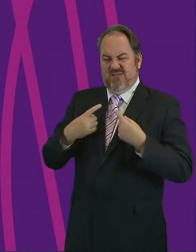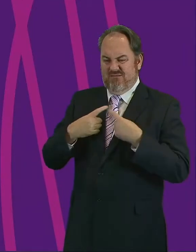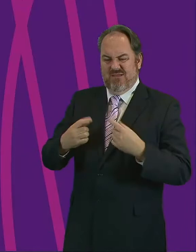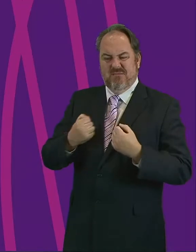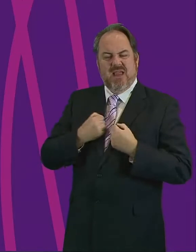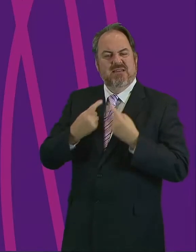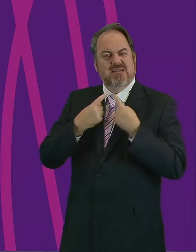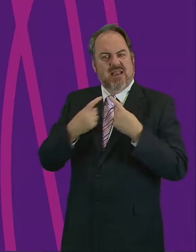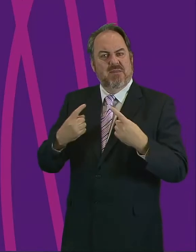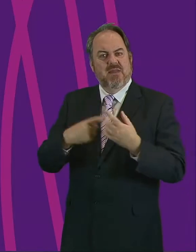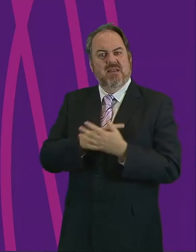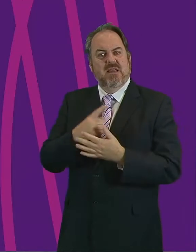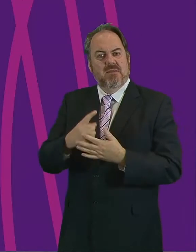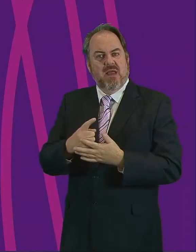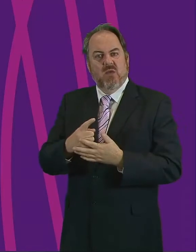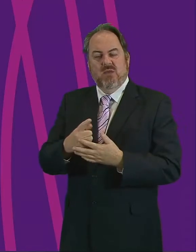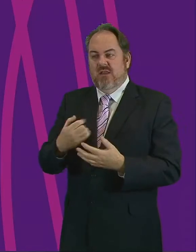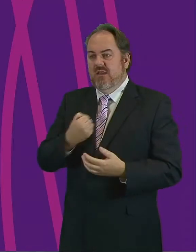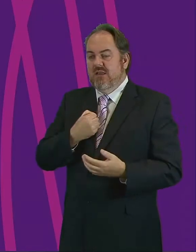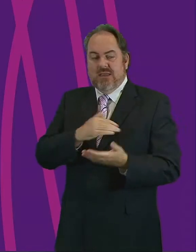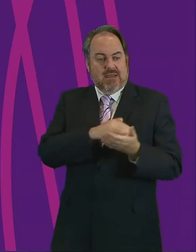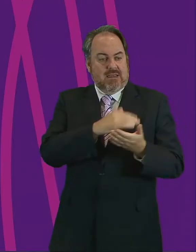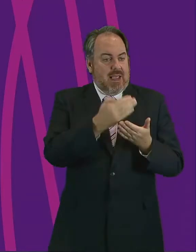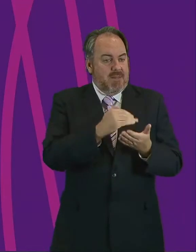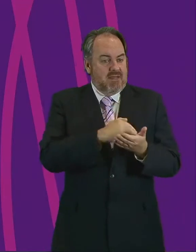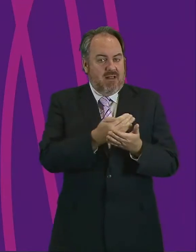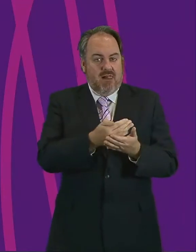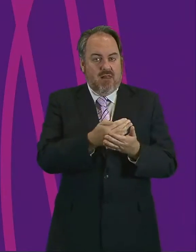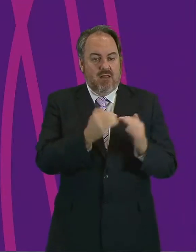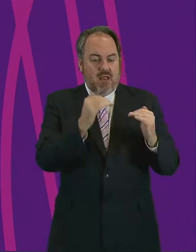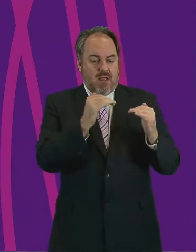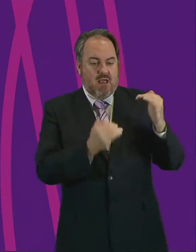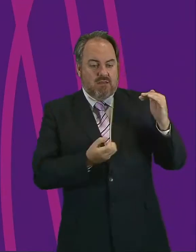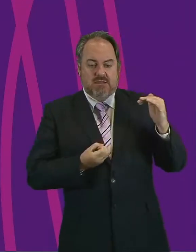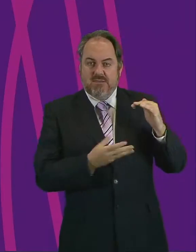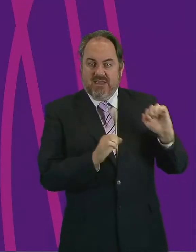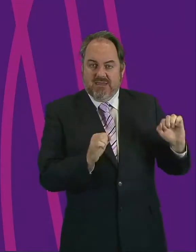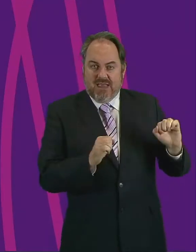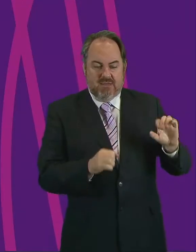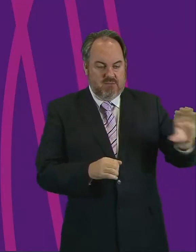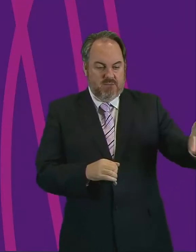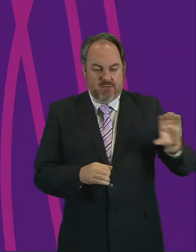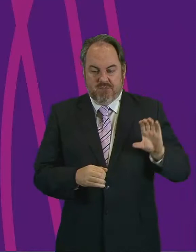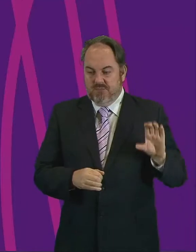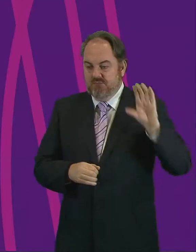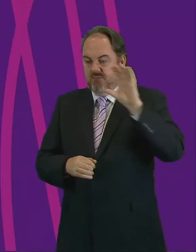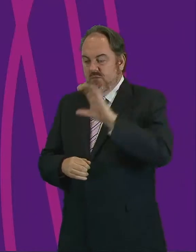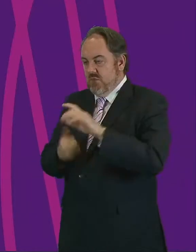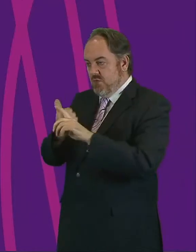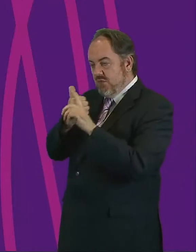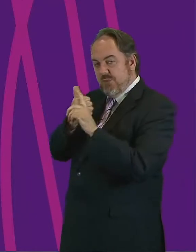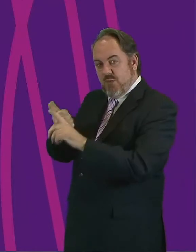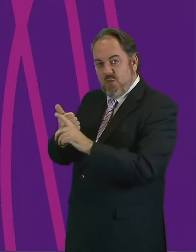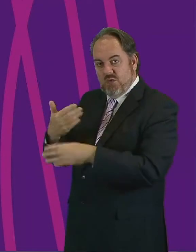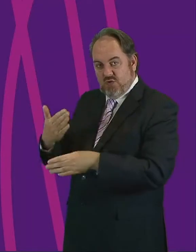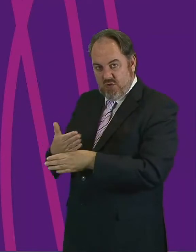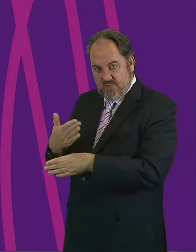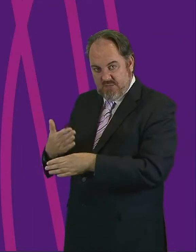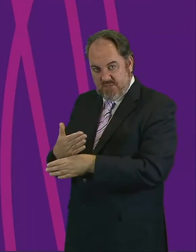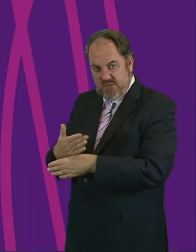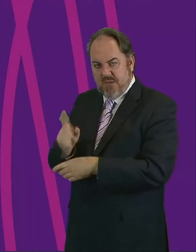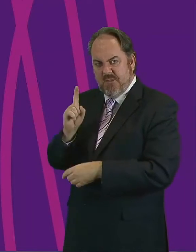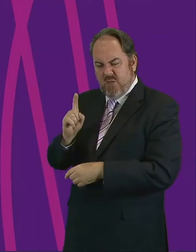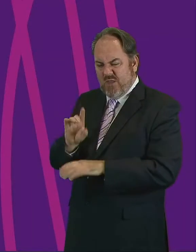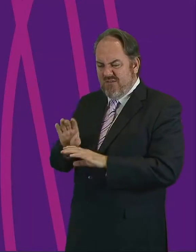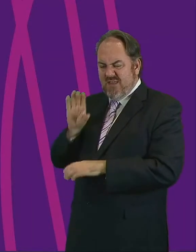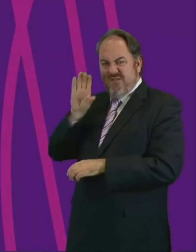statement around ensuring that any capital underspend is recycled to ensure it provides jobs. But as she will know, there is significant investment through